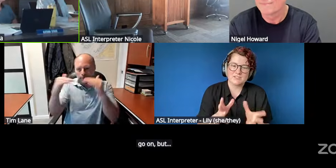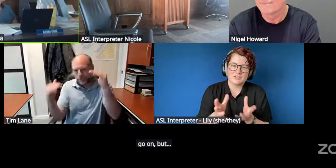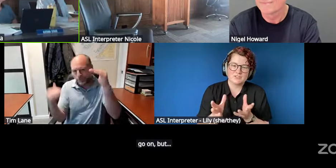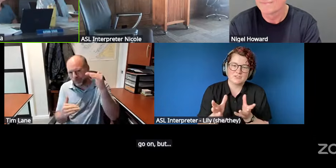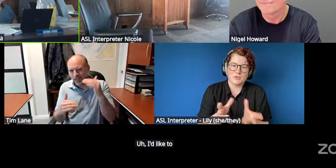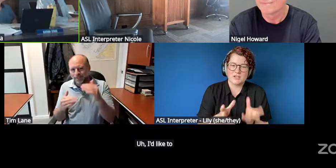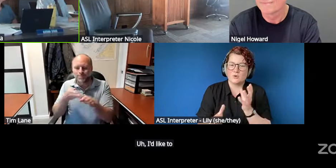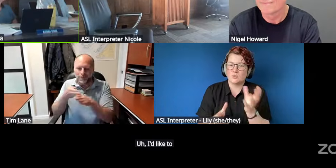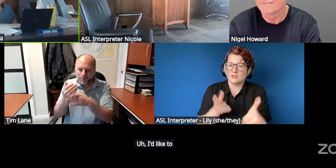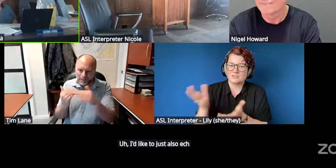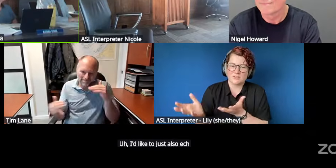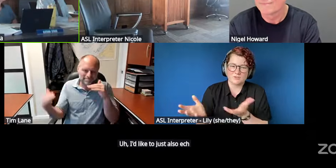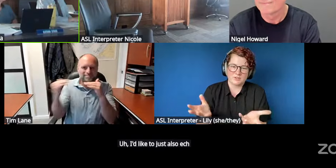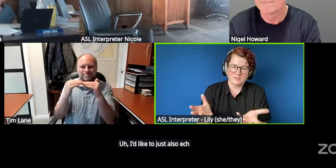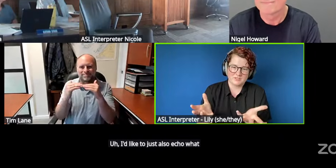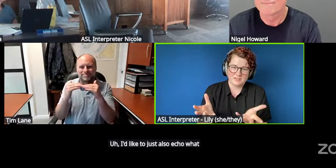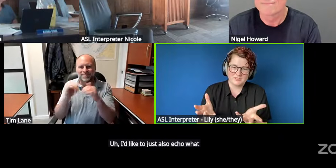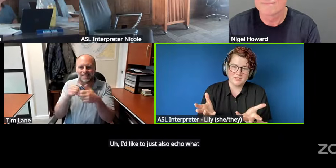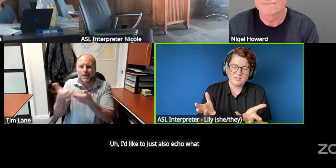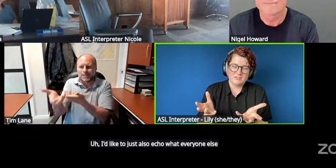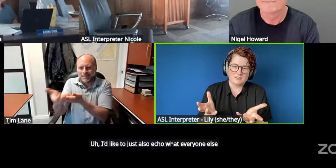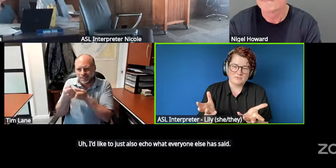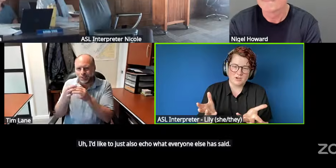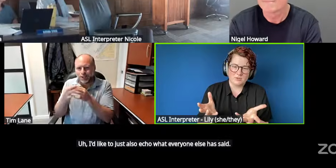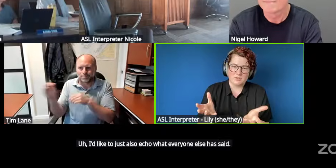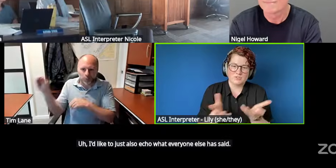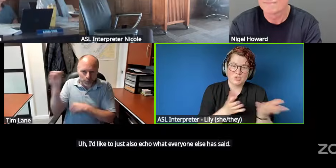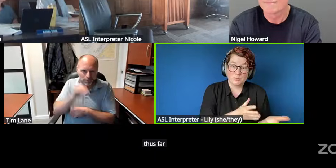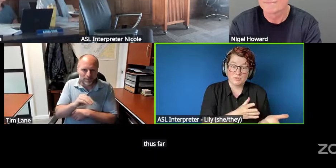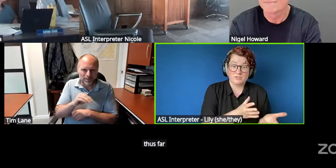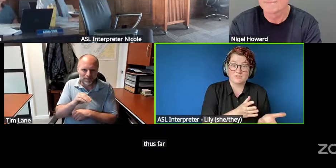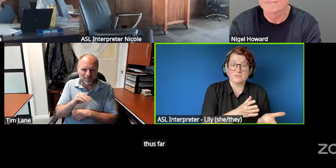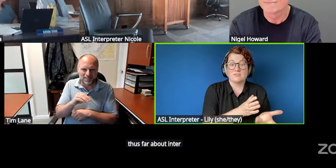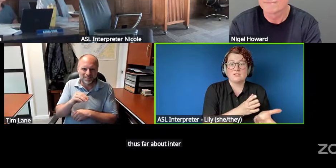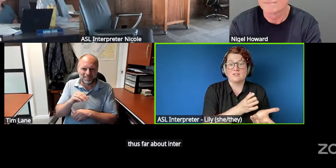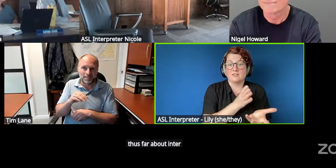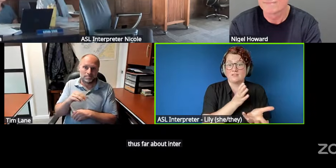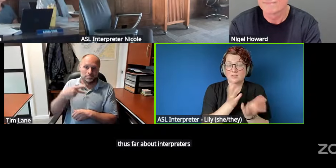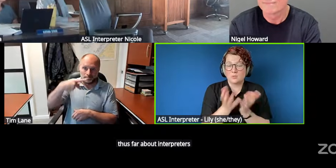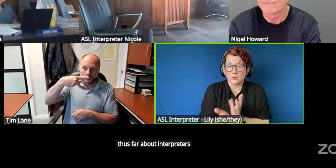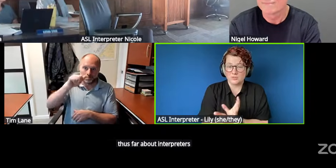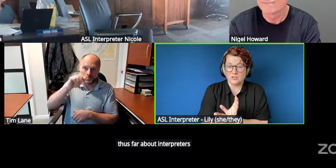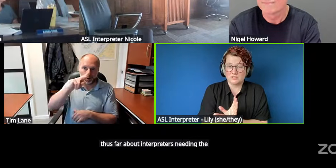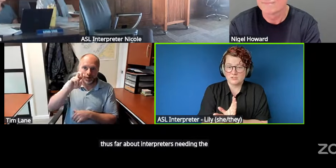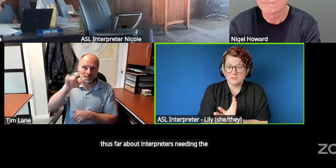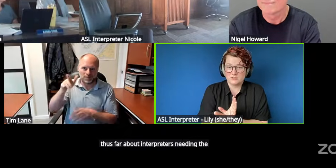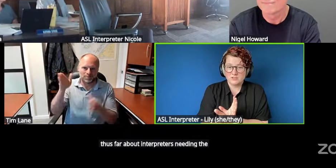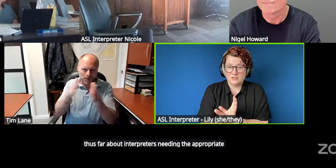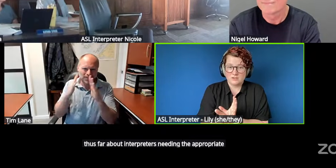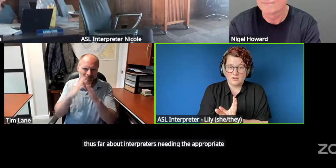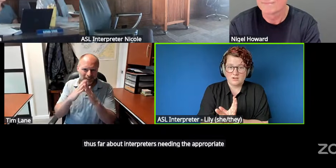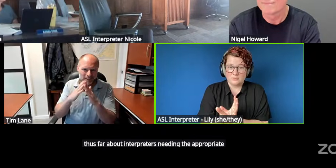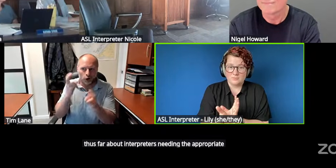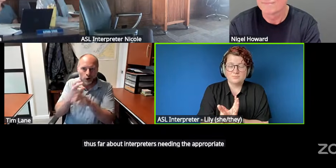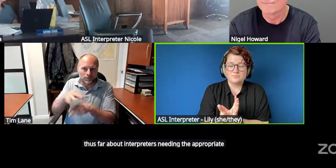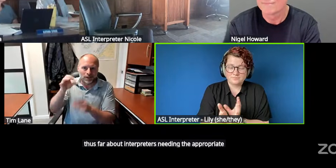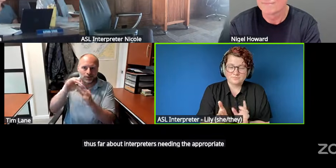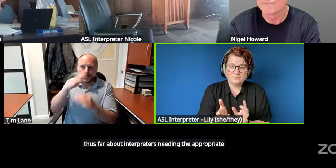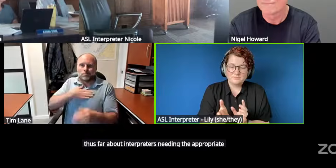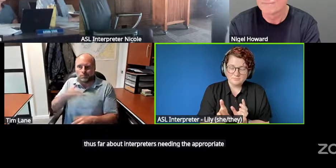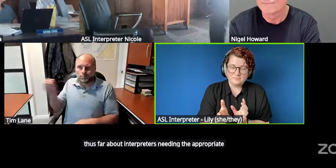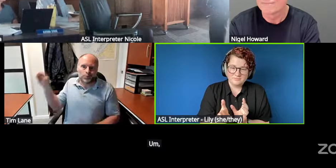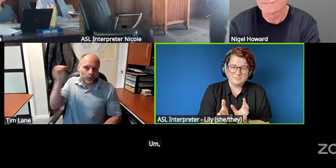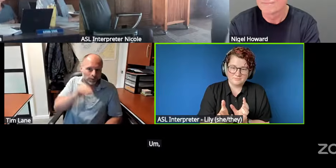I'd like to just also echo what everyone else has said thus far about interpreters needing the appropriate